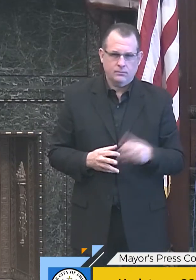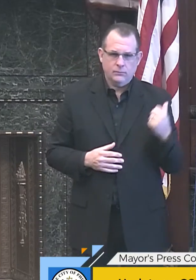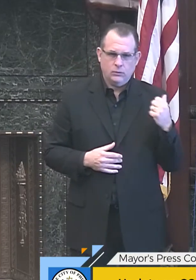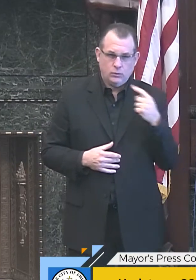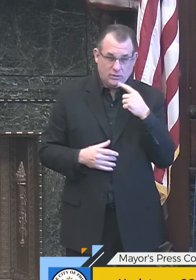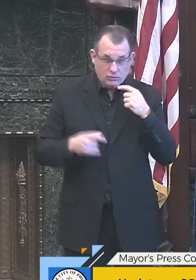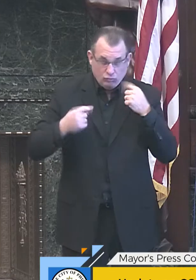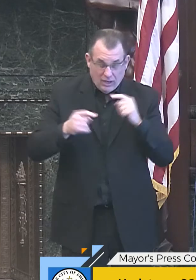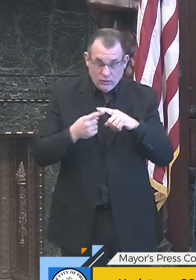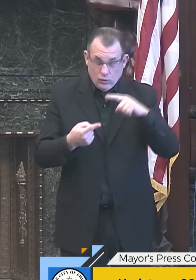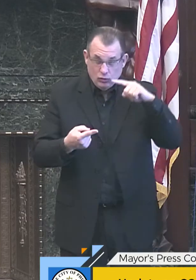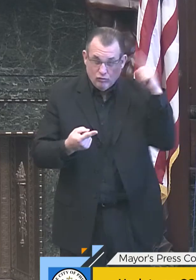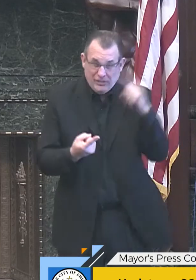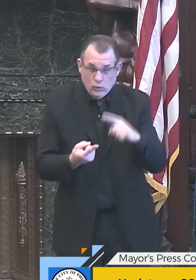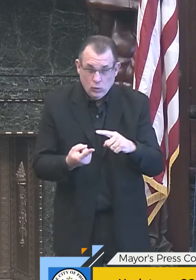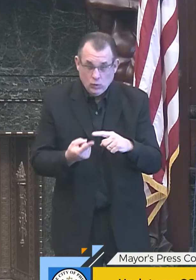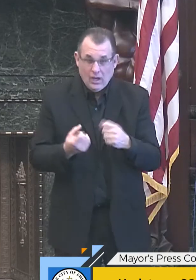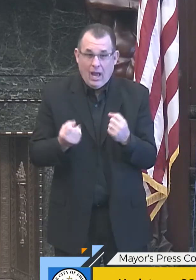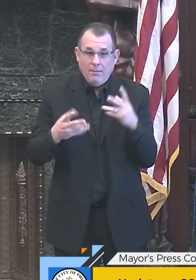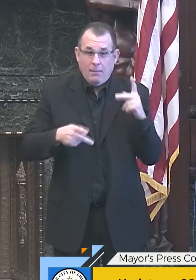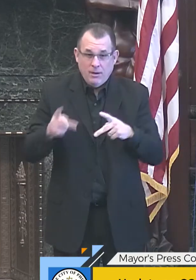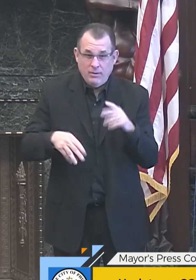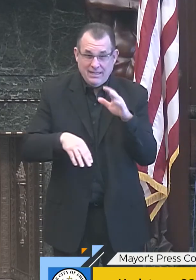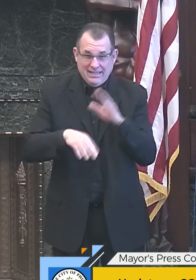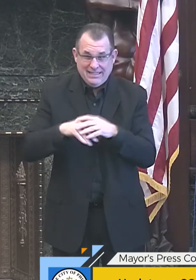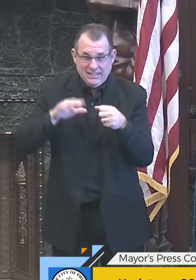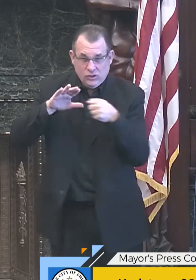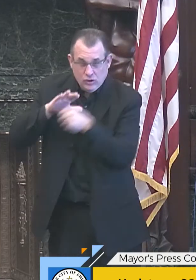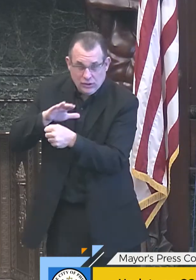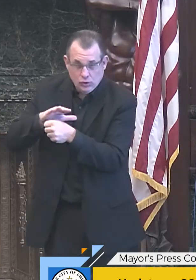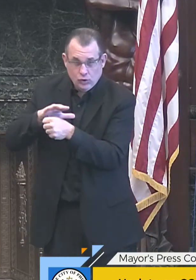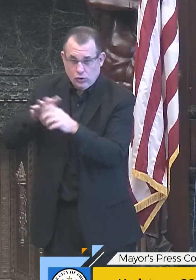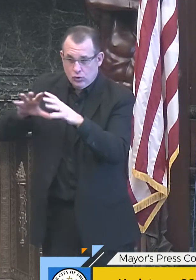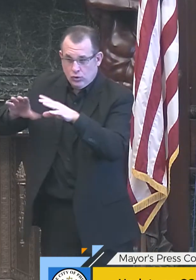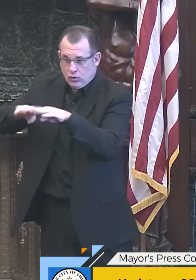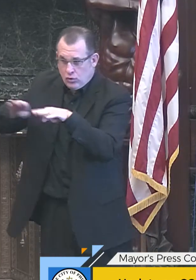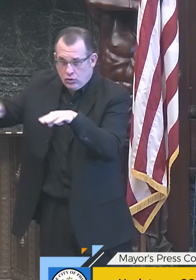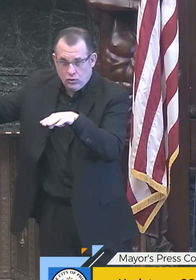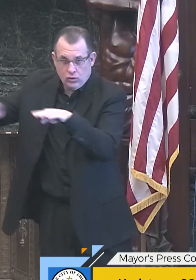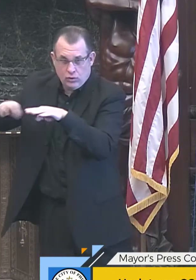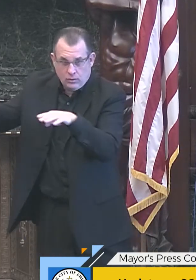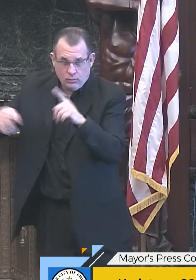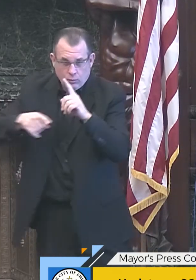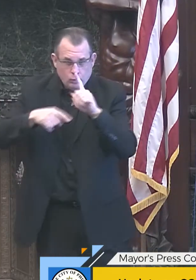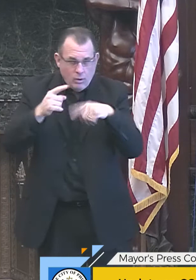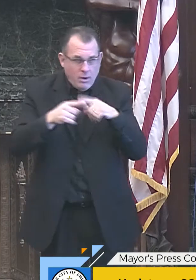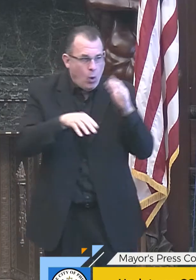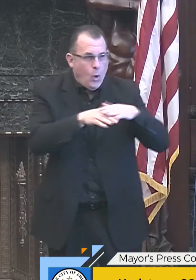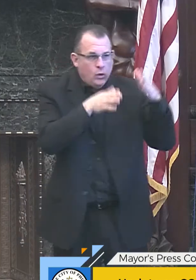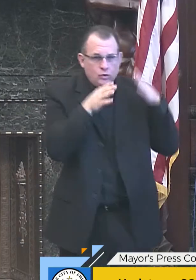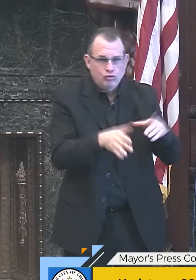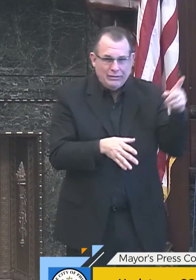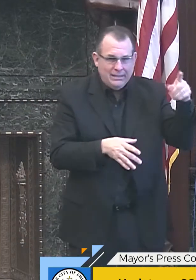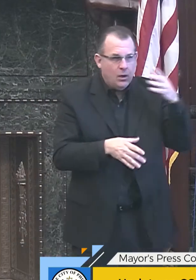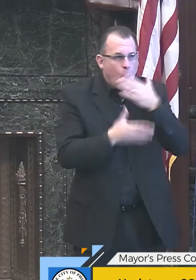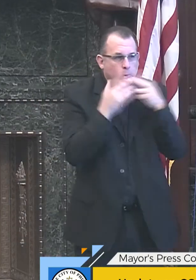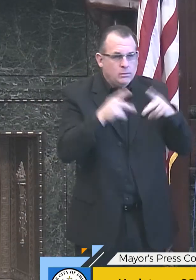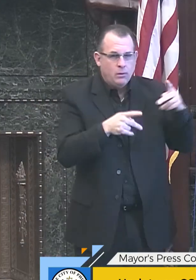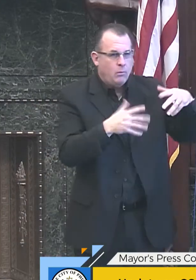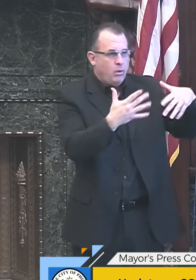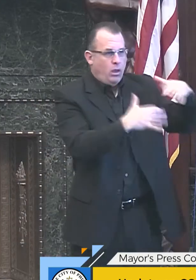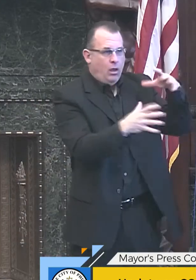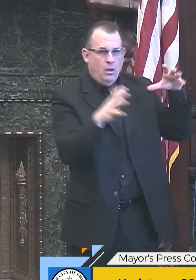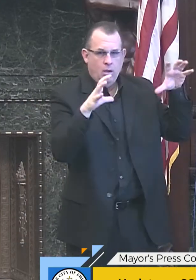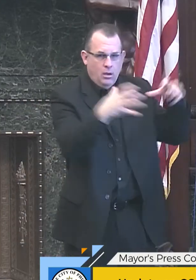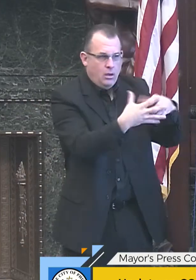shelters. What about on the street where homeless people are congregating right now, who may not know anything